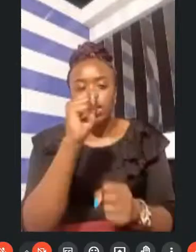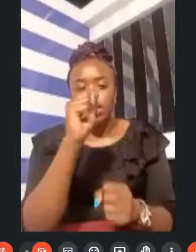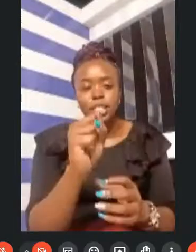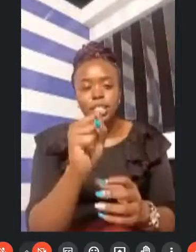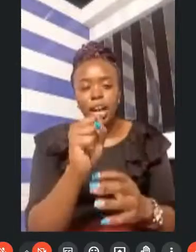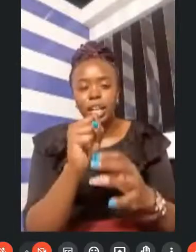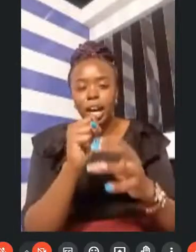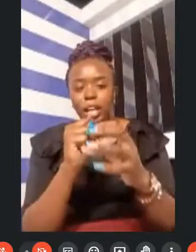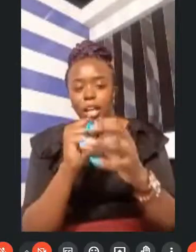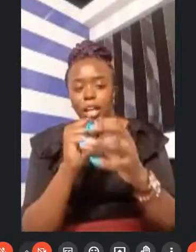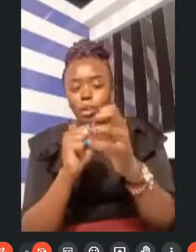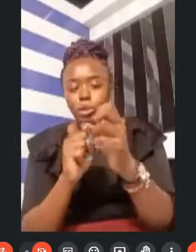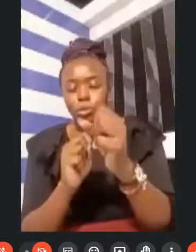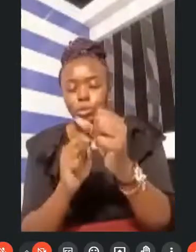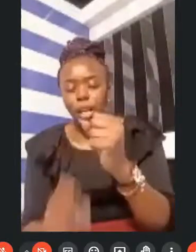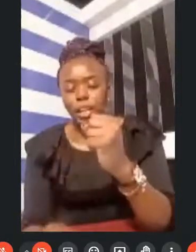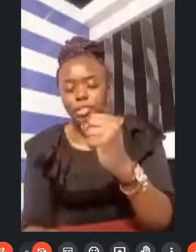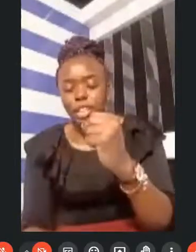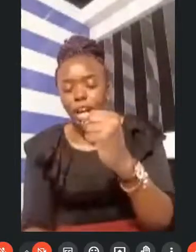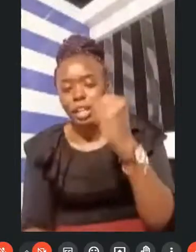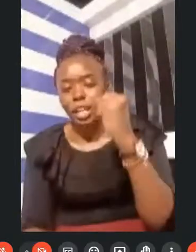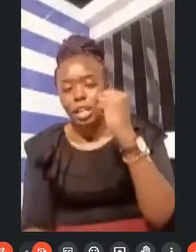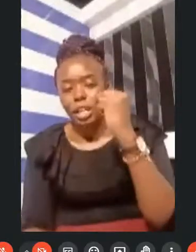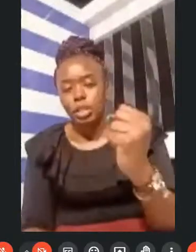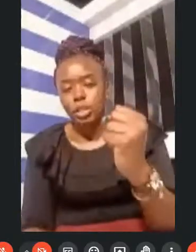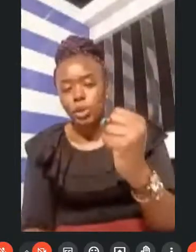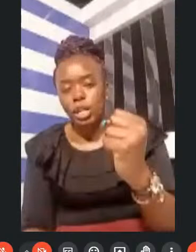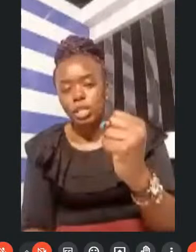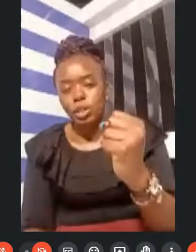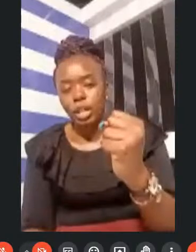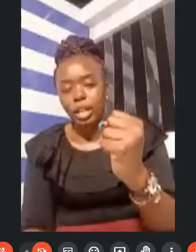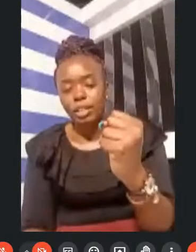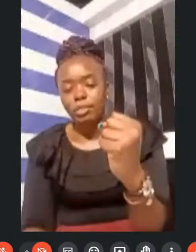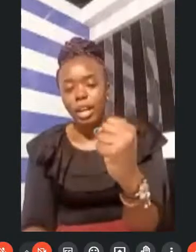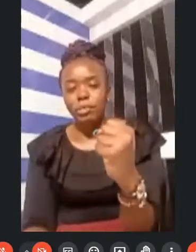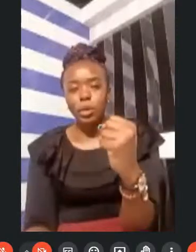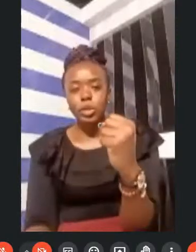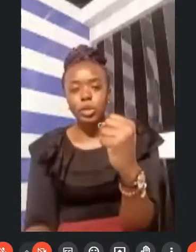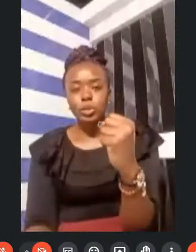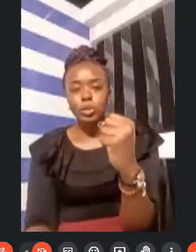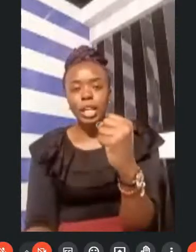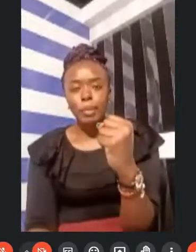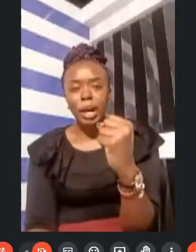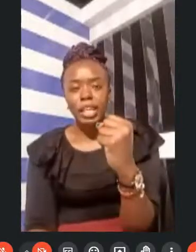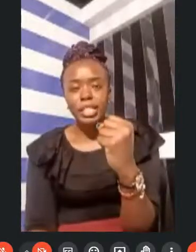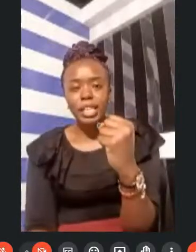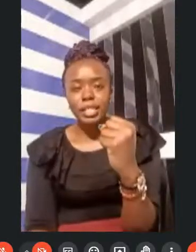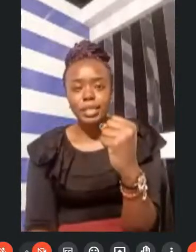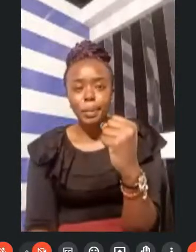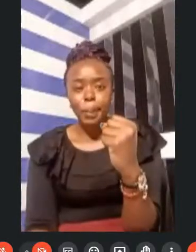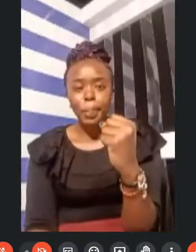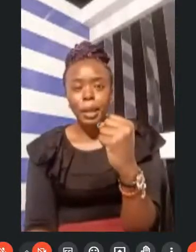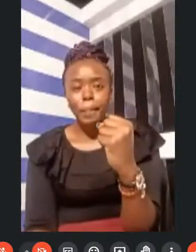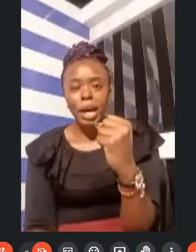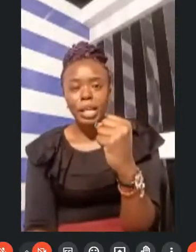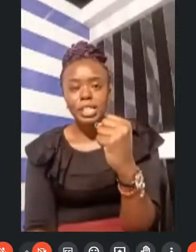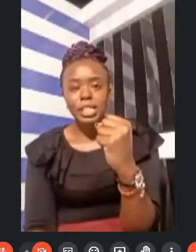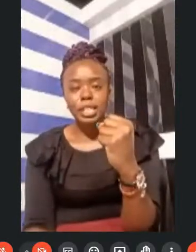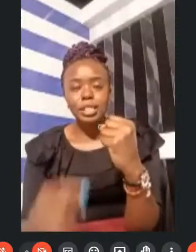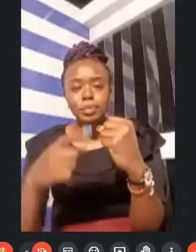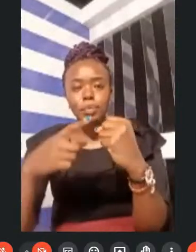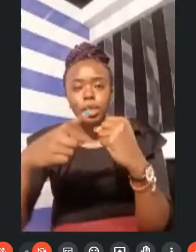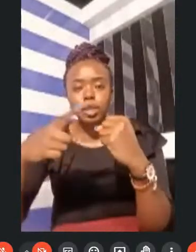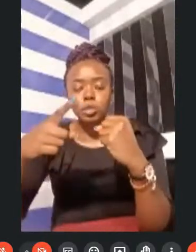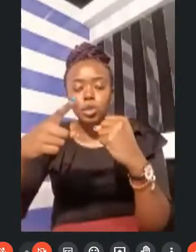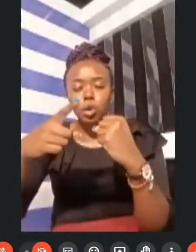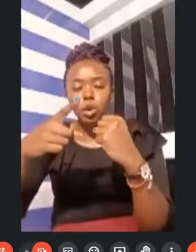you're using your right hand, I go to my left hand. So this one is already 5. I want to sign number 6. Number